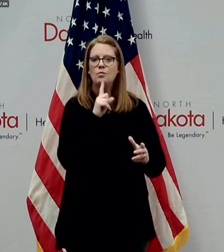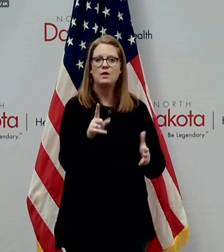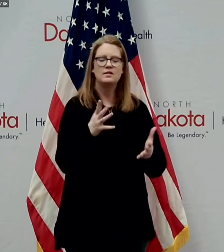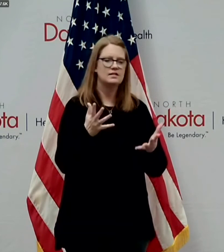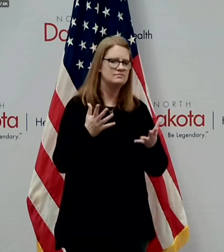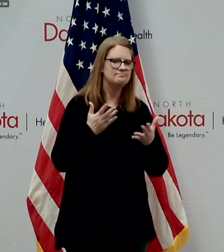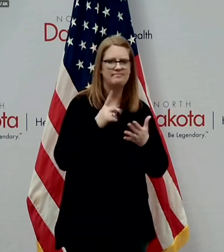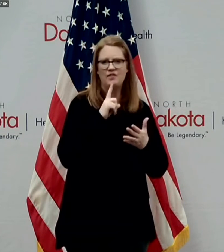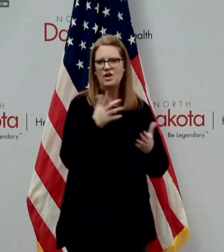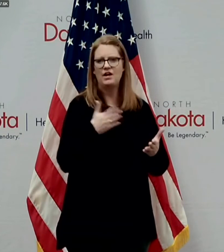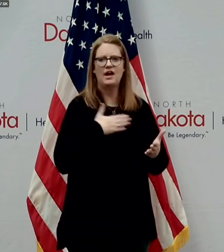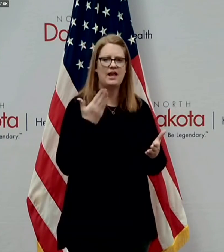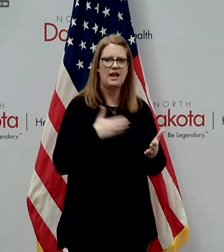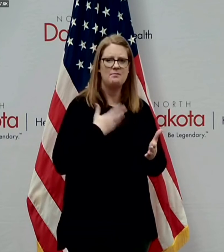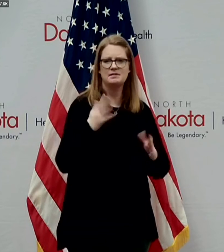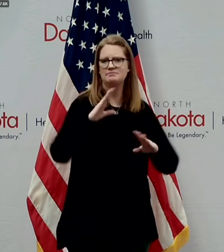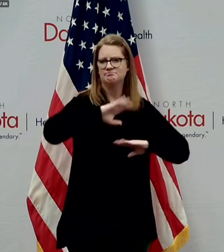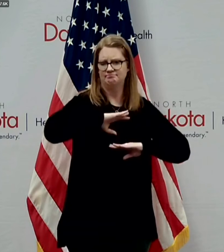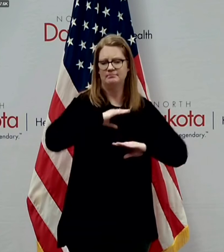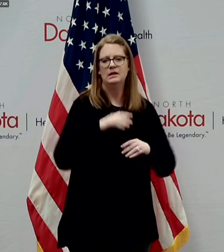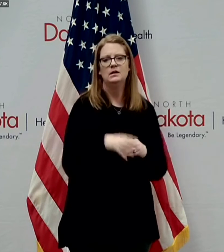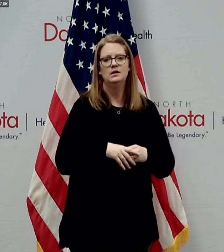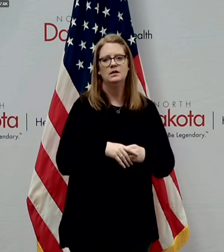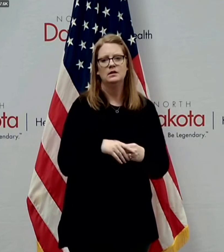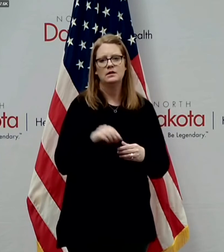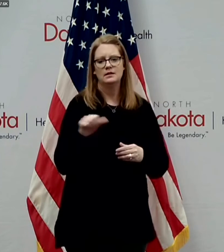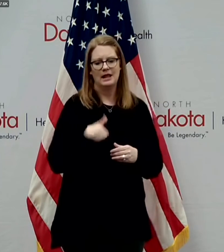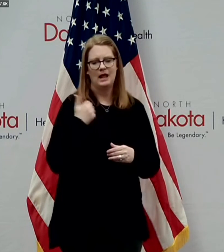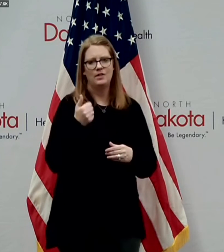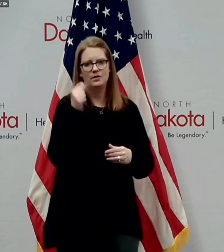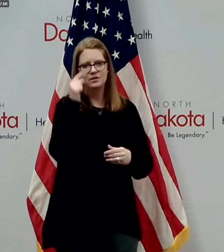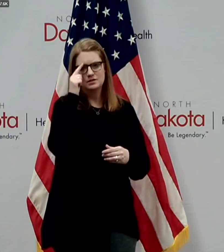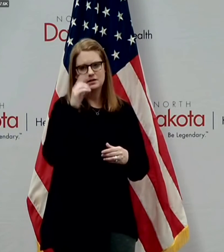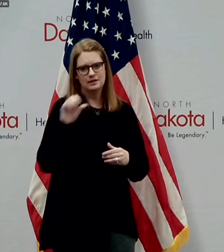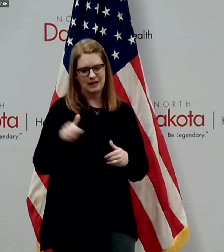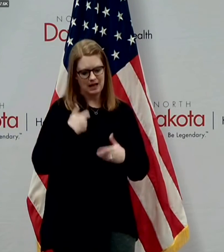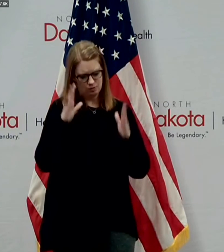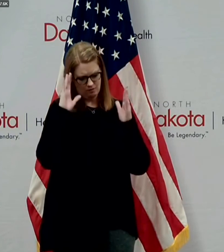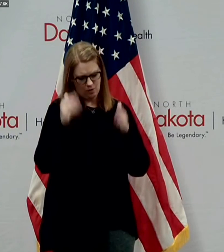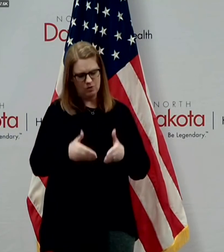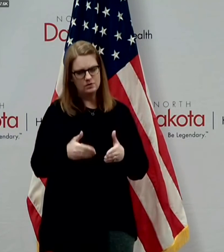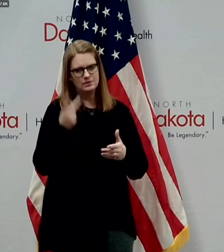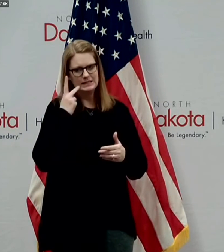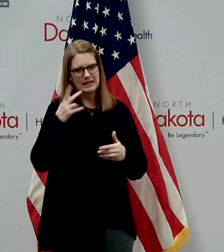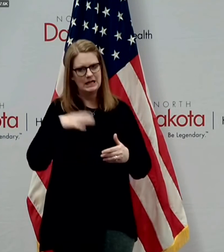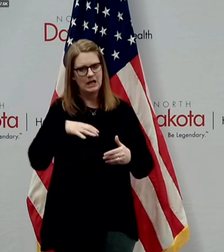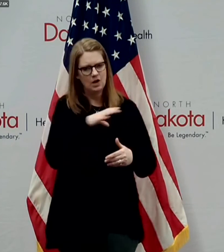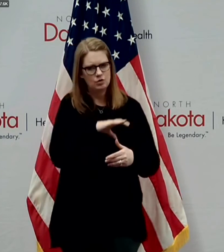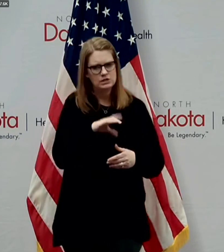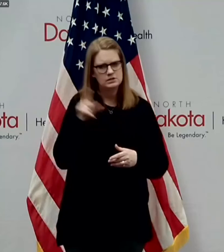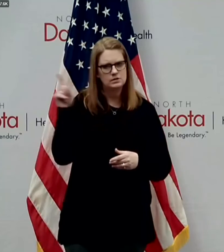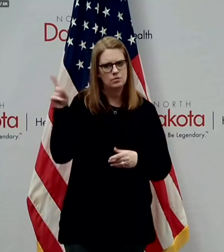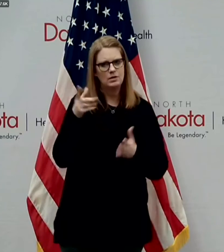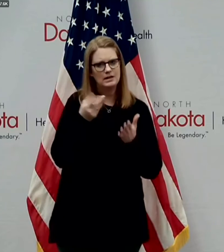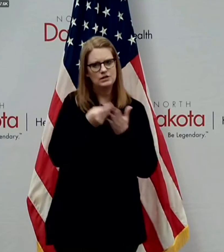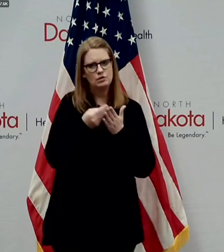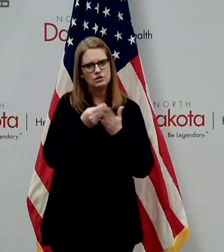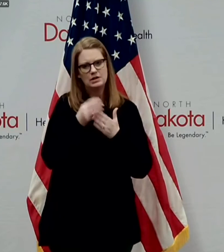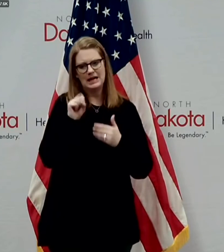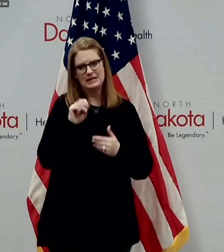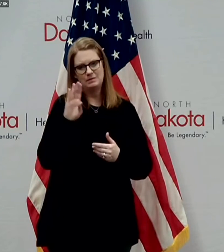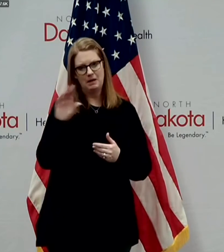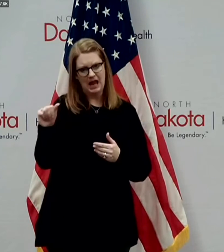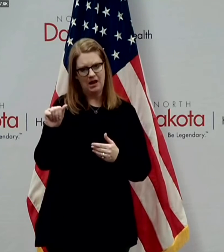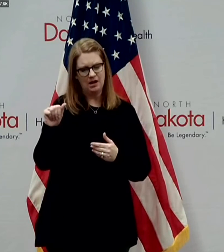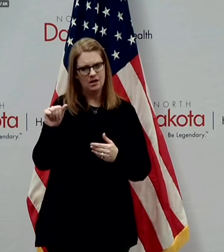The other two that we're focusing on is as we see the Congress with Treasury and SBA coming down with a